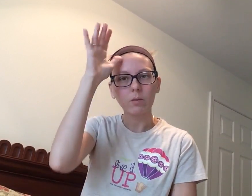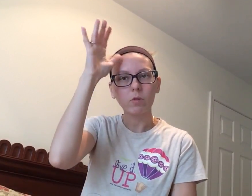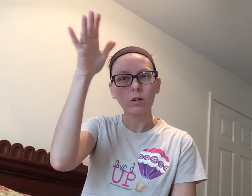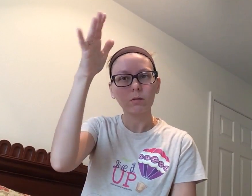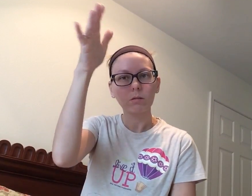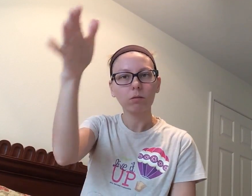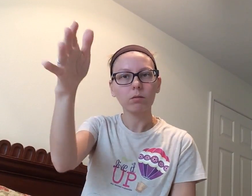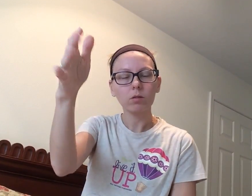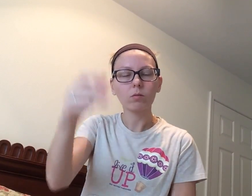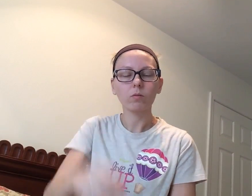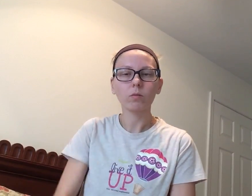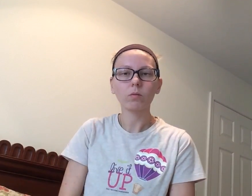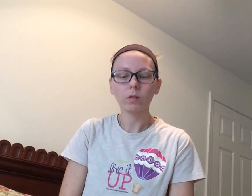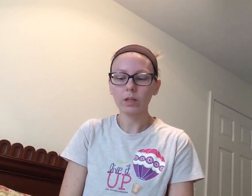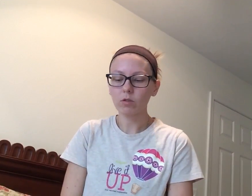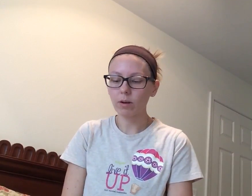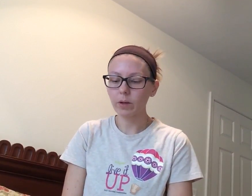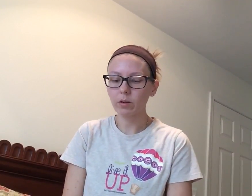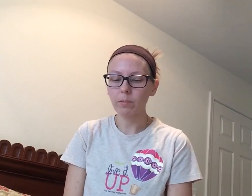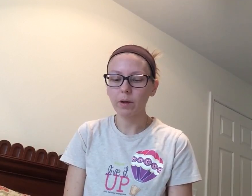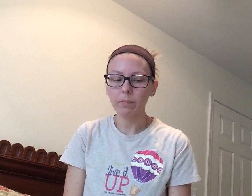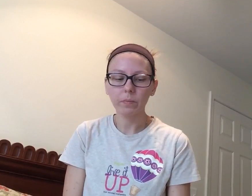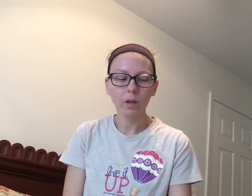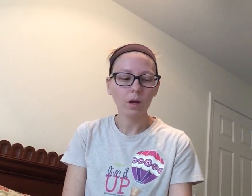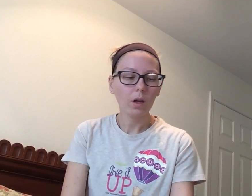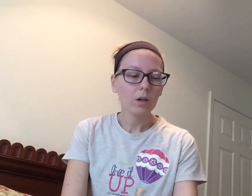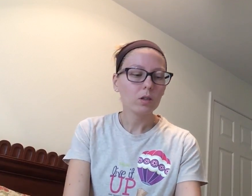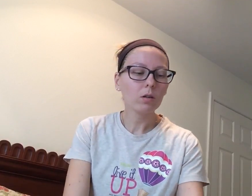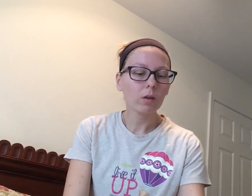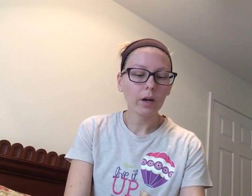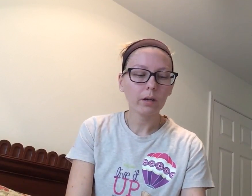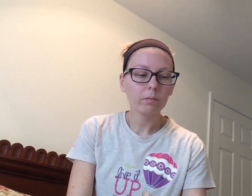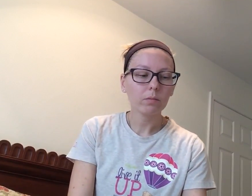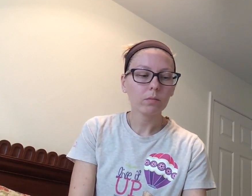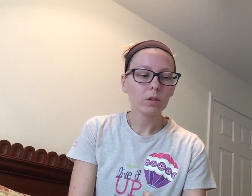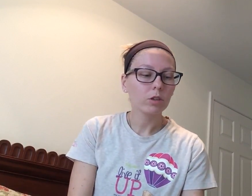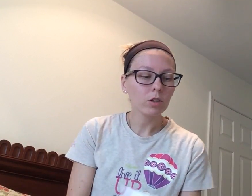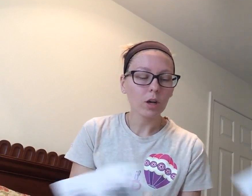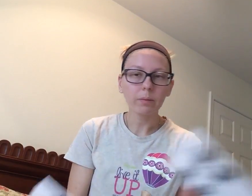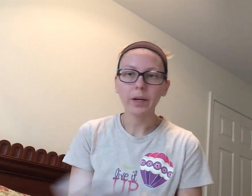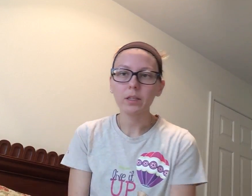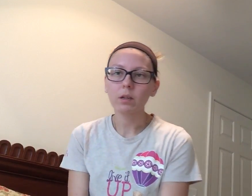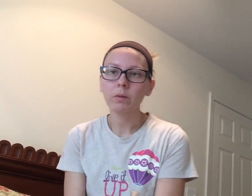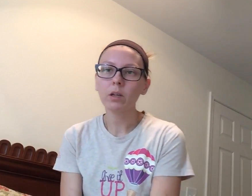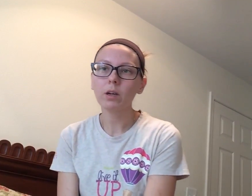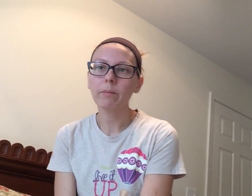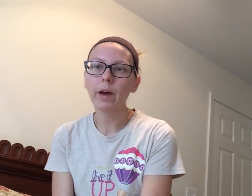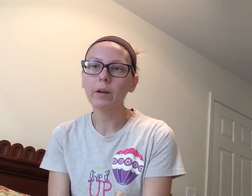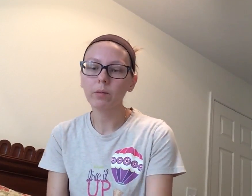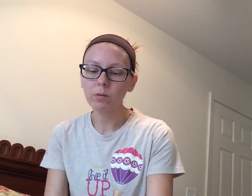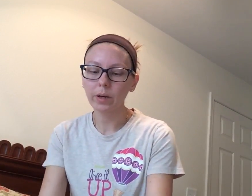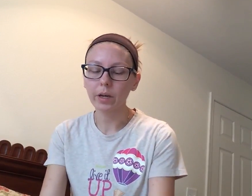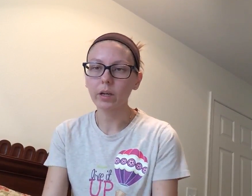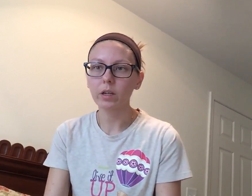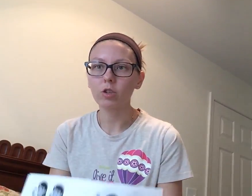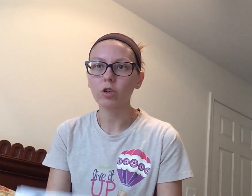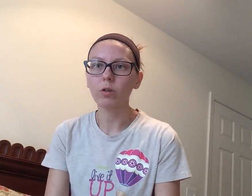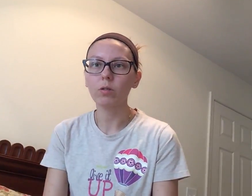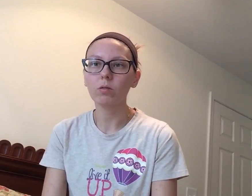anymore. So that's grandma and grandpa. So, good job, guys. I'm going to come back real quick and show you those